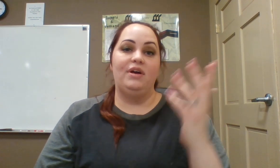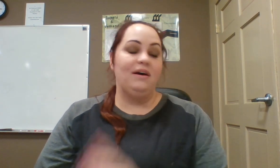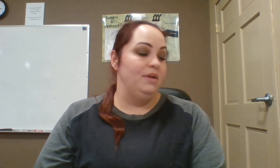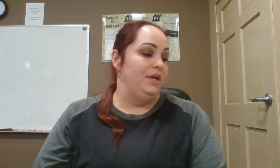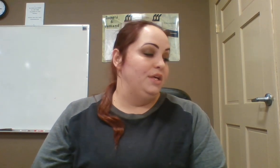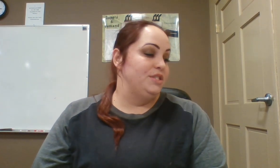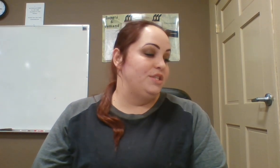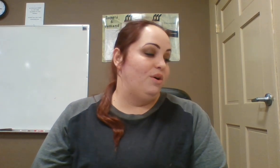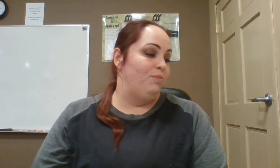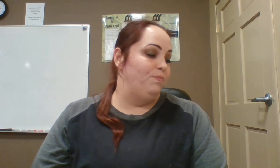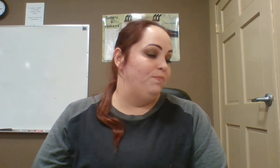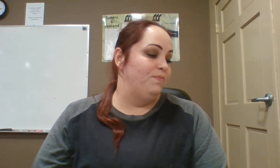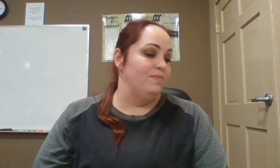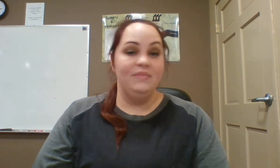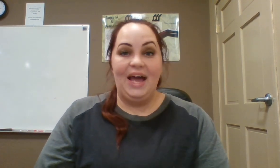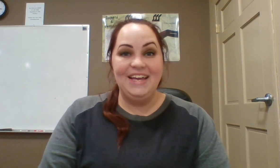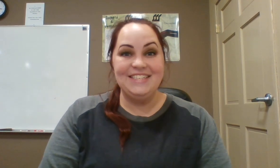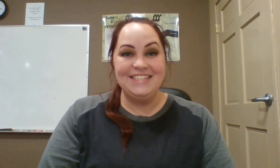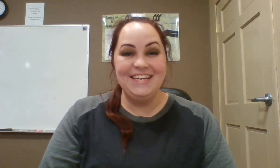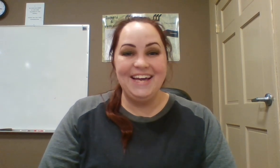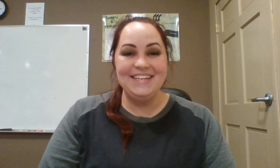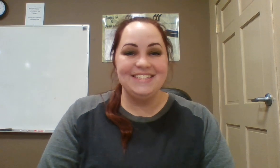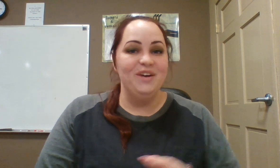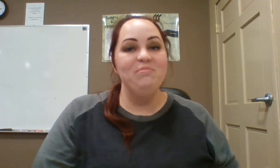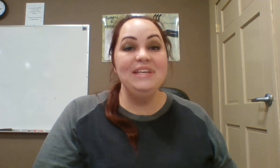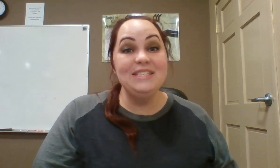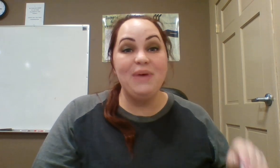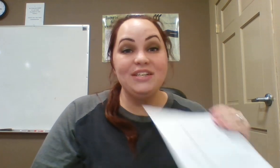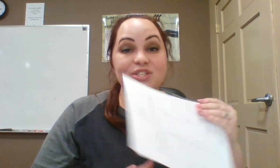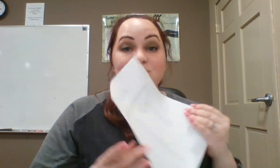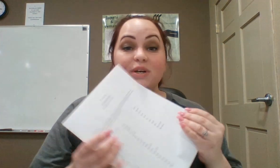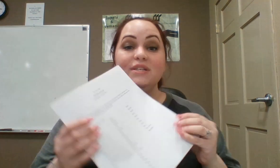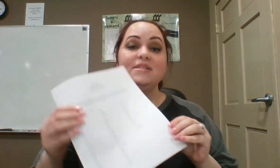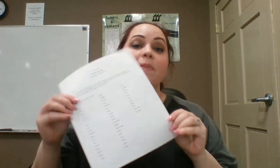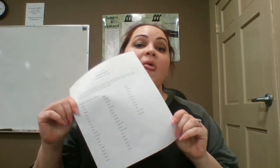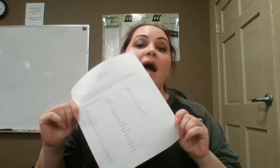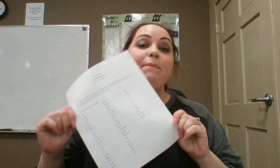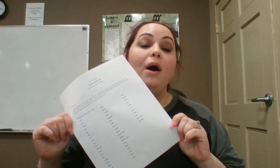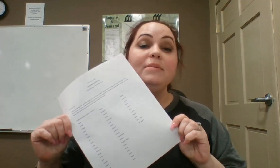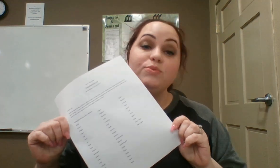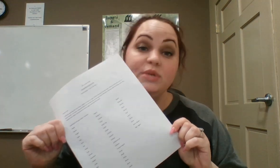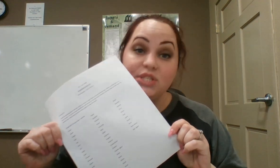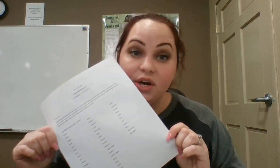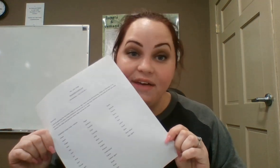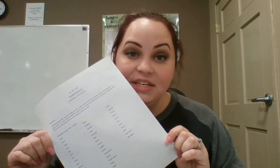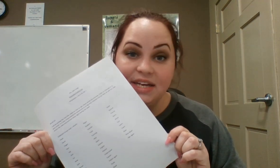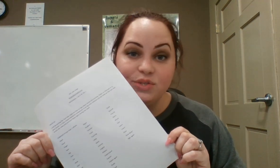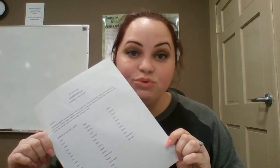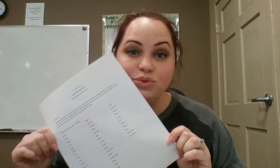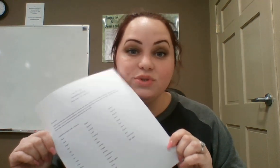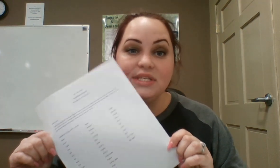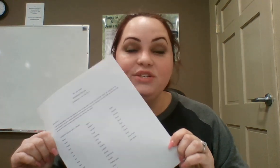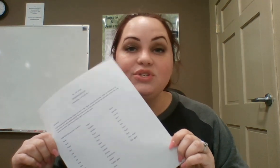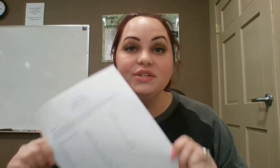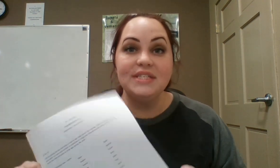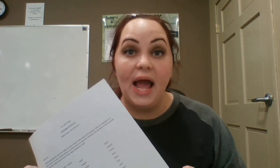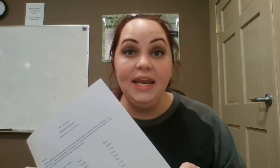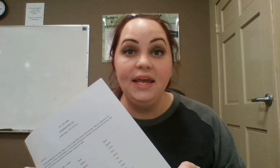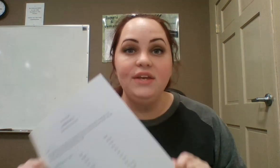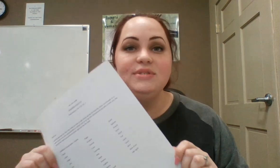out. So I guess that's it, guys. Please practice your words. I promise when we start having deaf socials and you start signing and you see